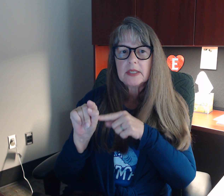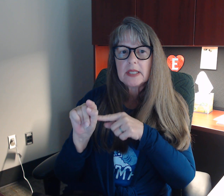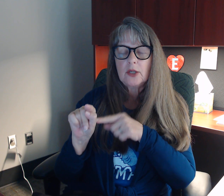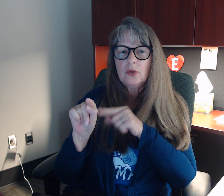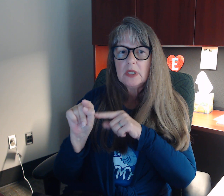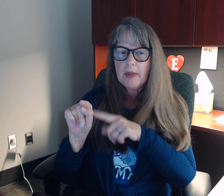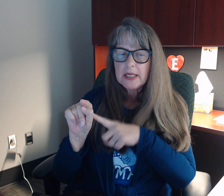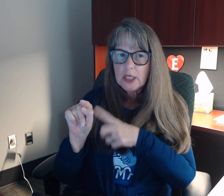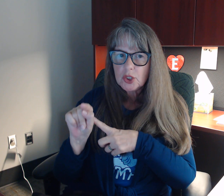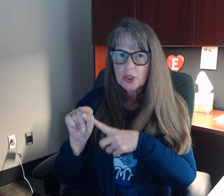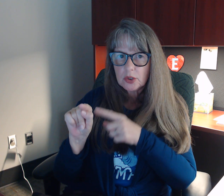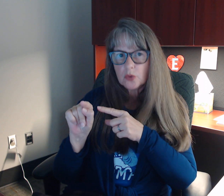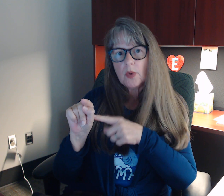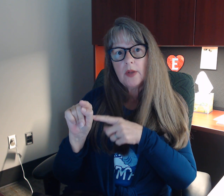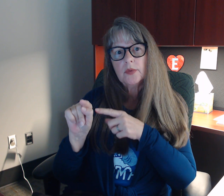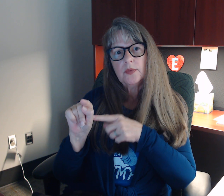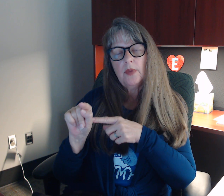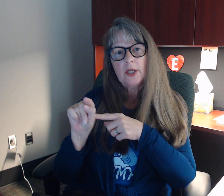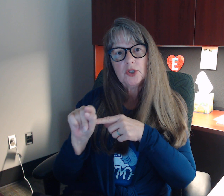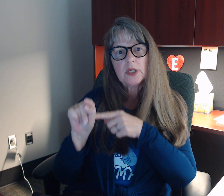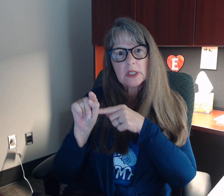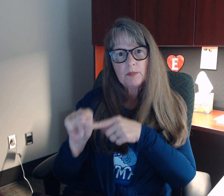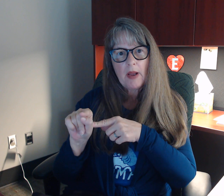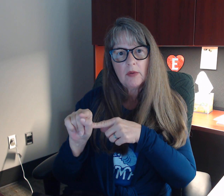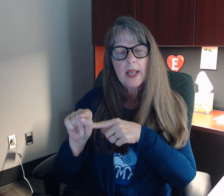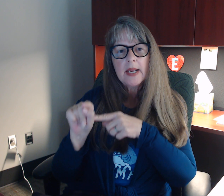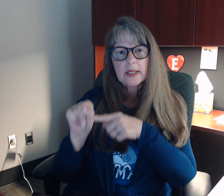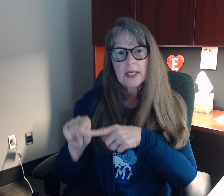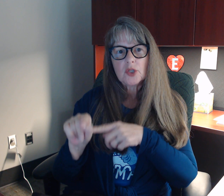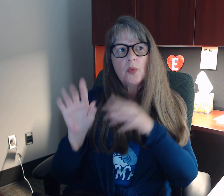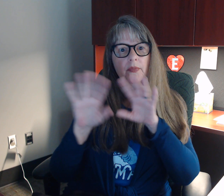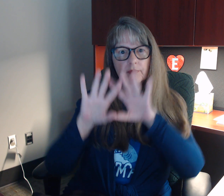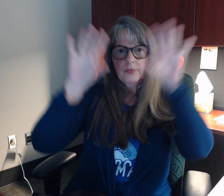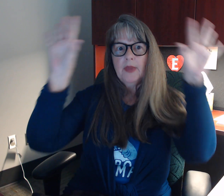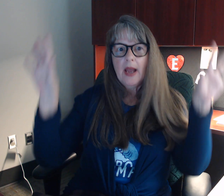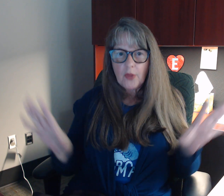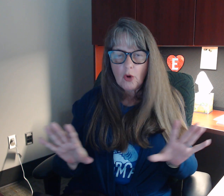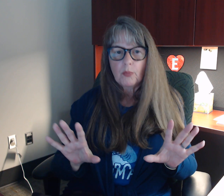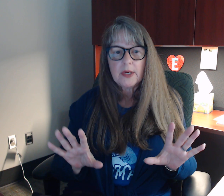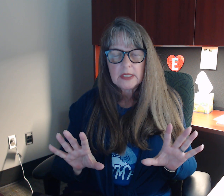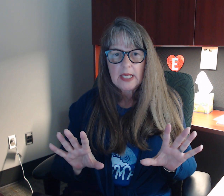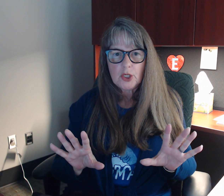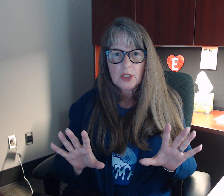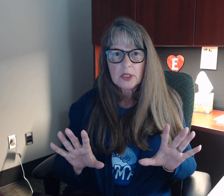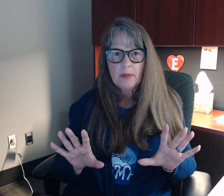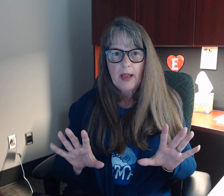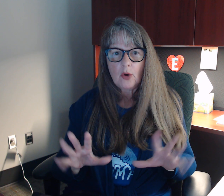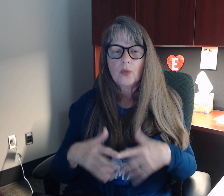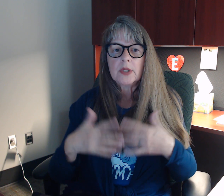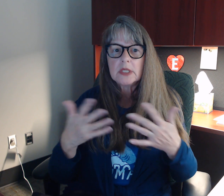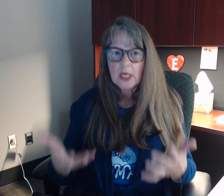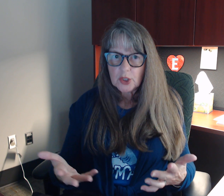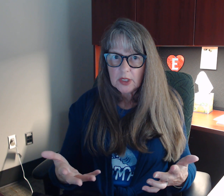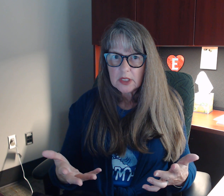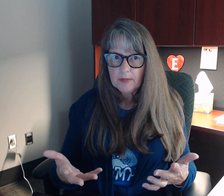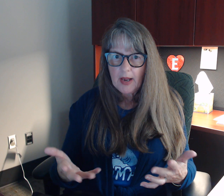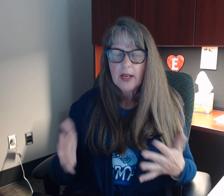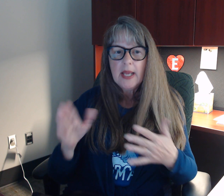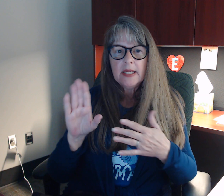like you need to pay attention to what I just spelled, because that's what now the whole presentation is about, or the discussion is about, is